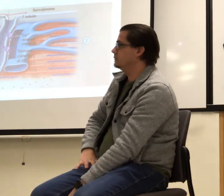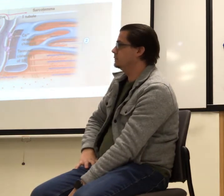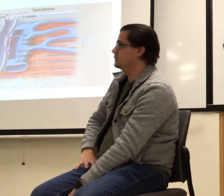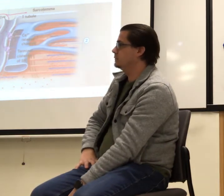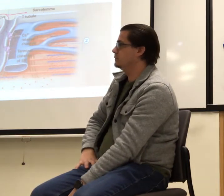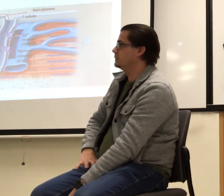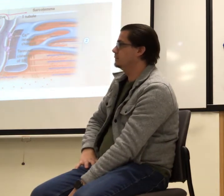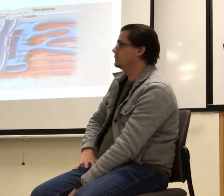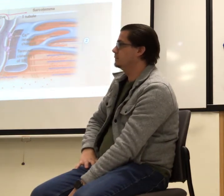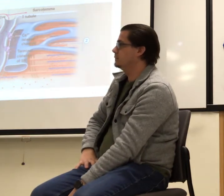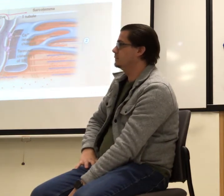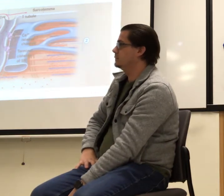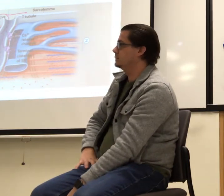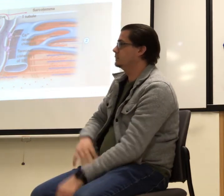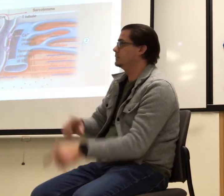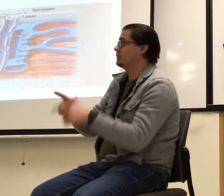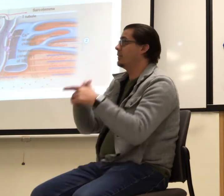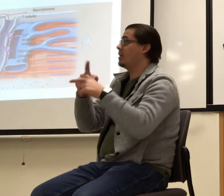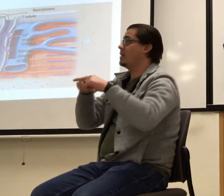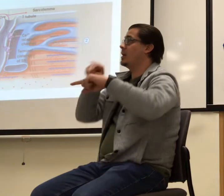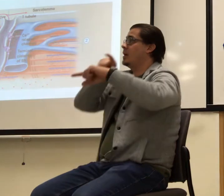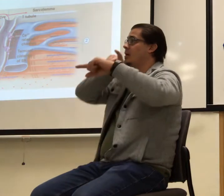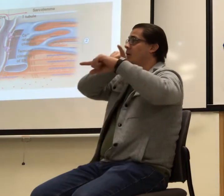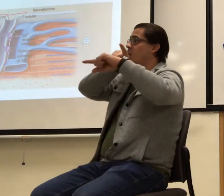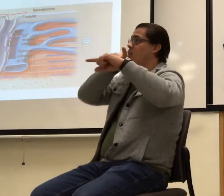Then deep down